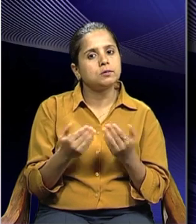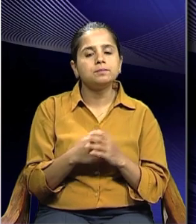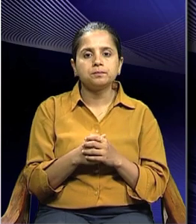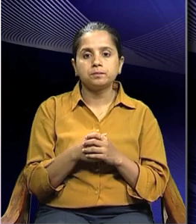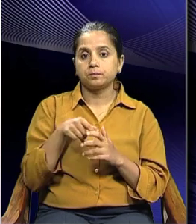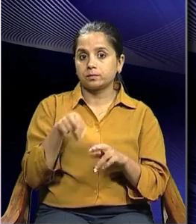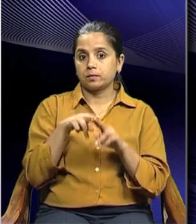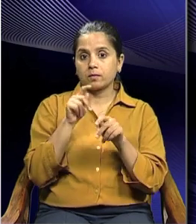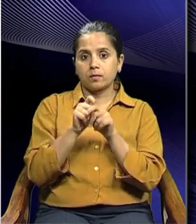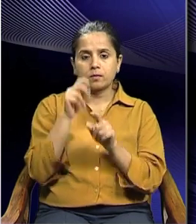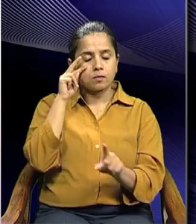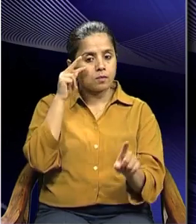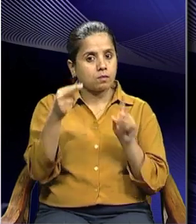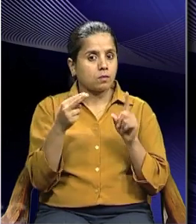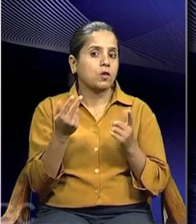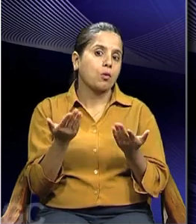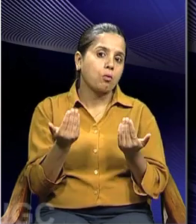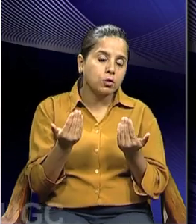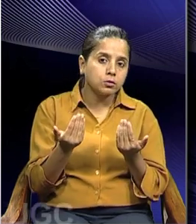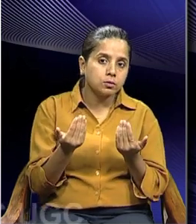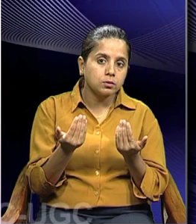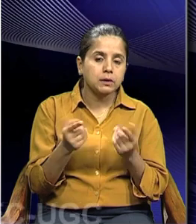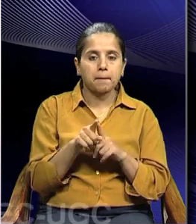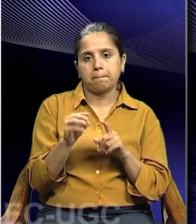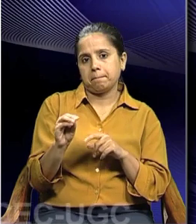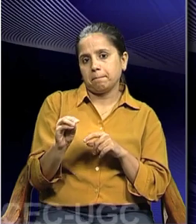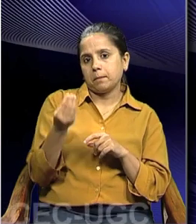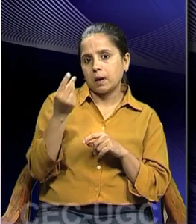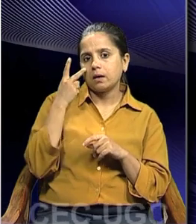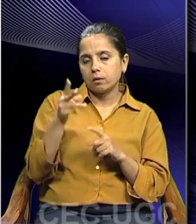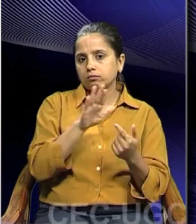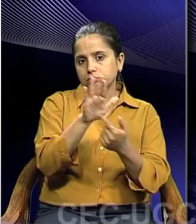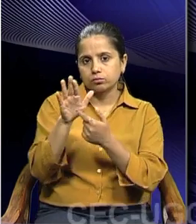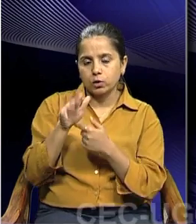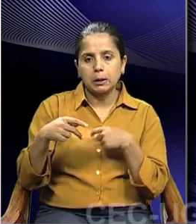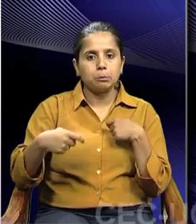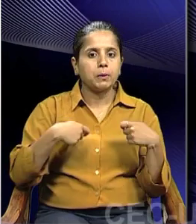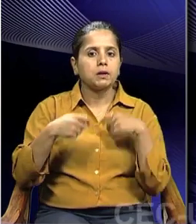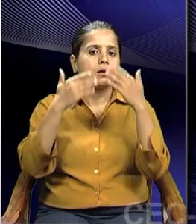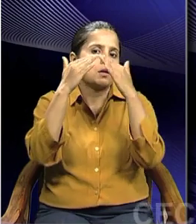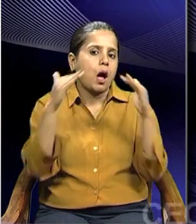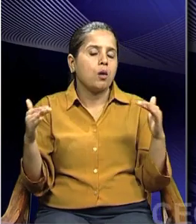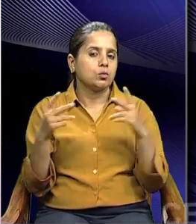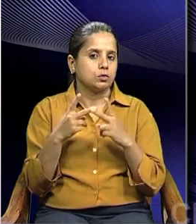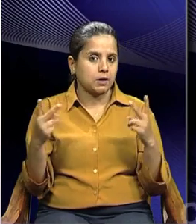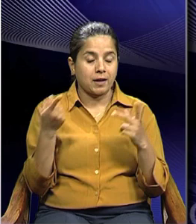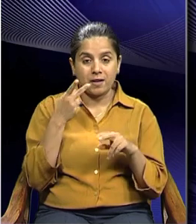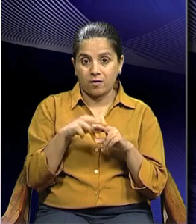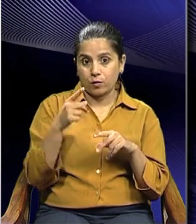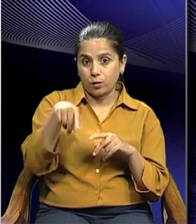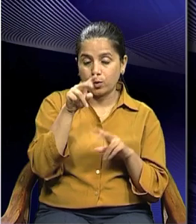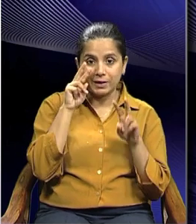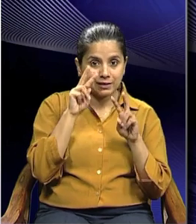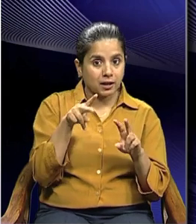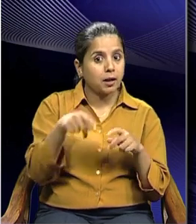This functional perspective can also be metaphorically represented as a business house. If you consider it